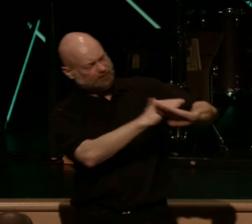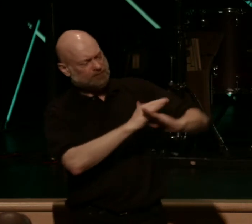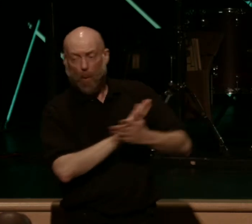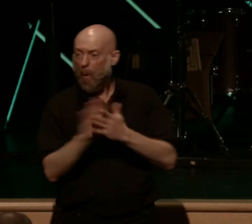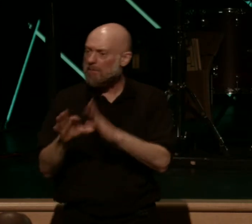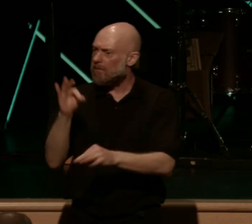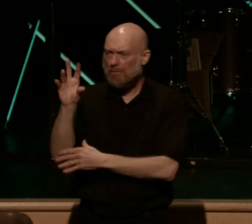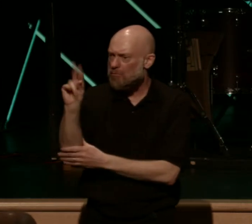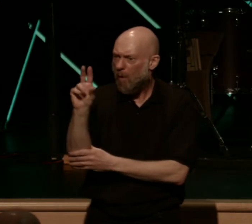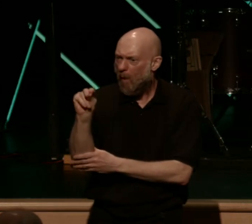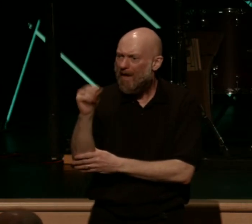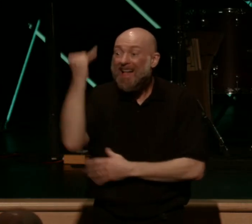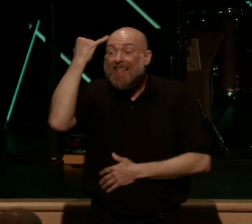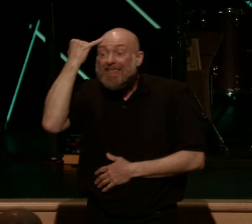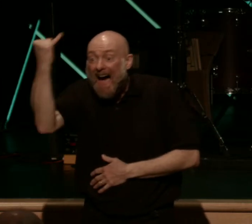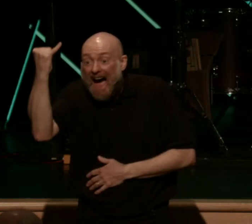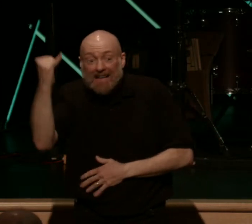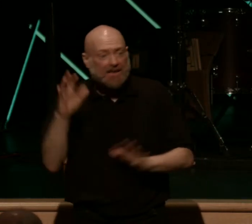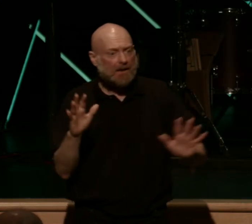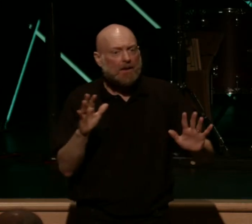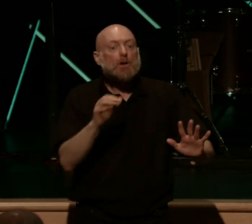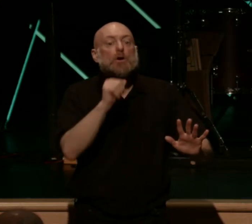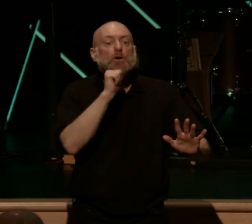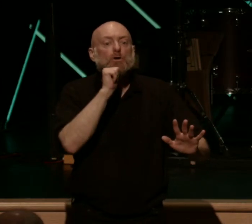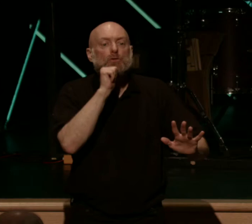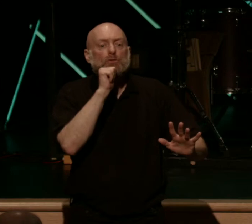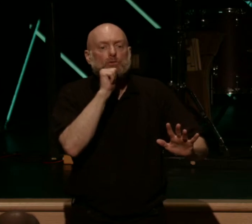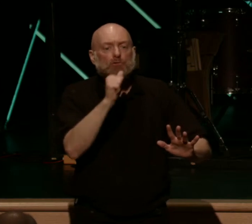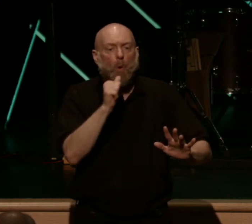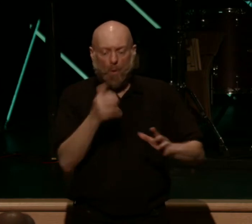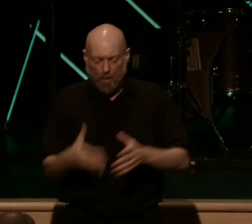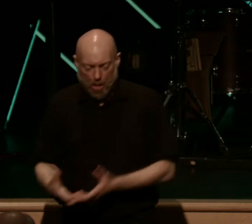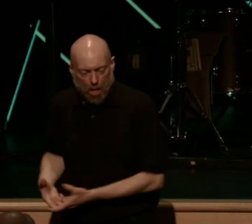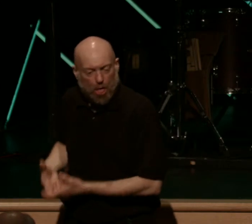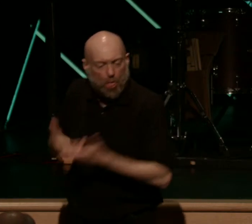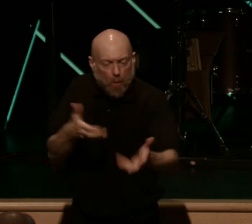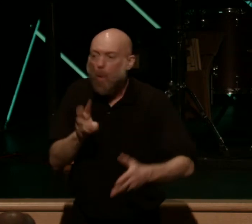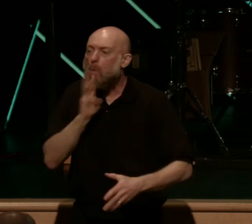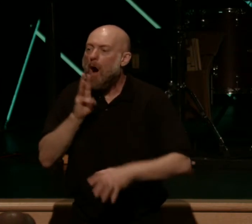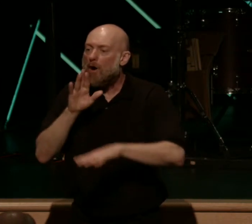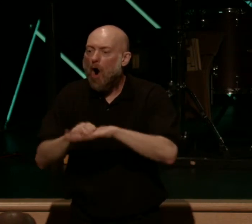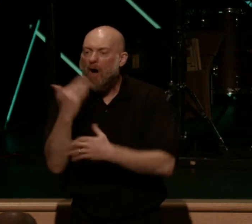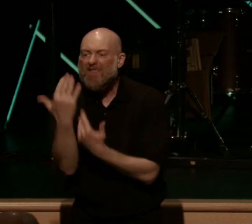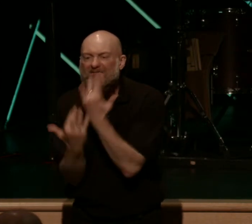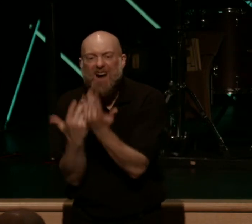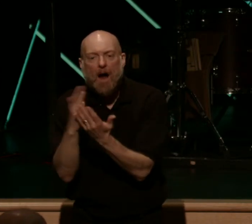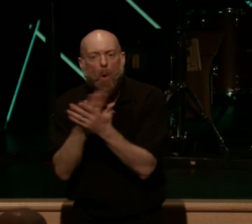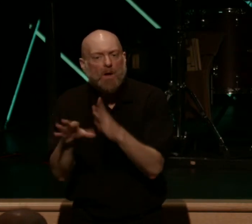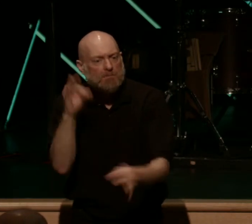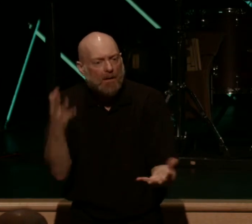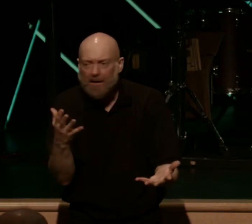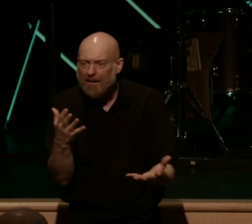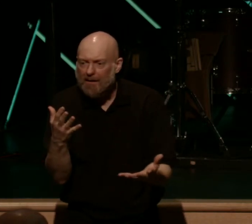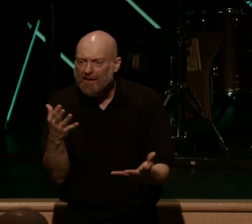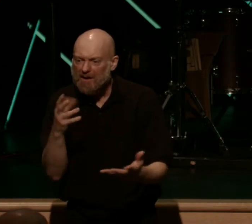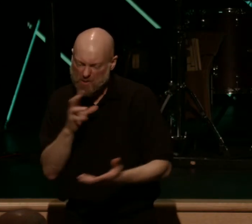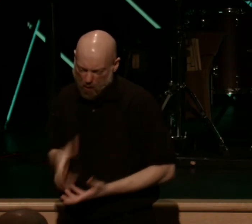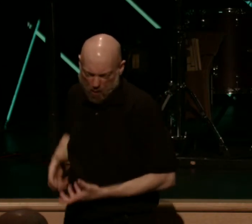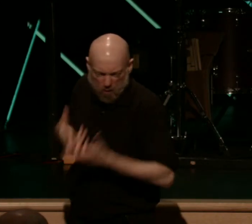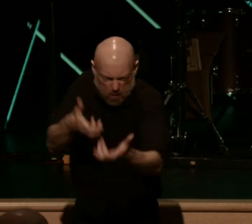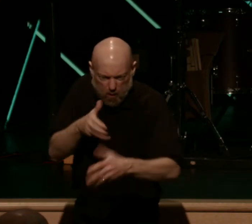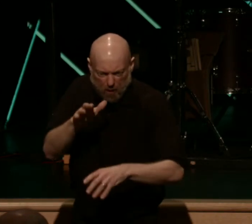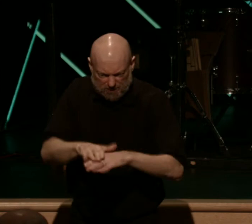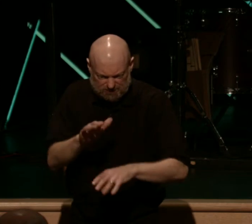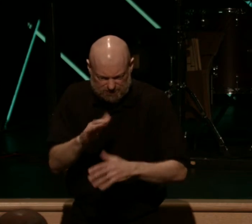quench the Spirit. The idea here being, don't throw water on a fire. That water is going to quench the fire. Do